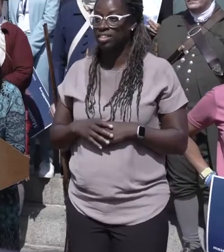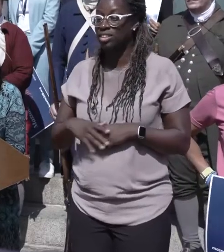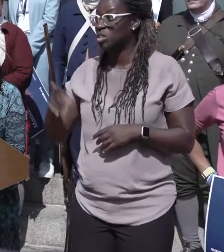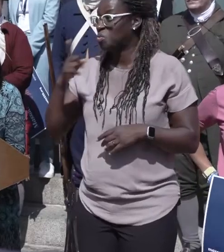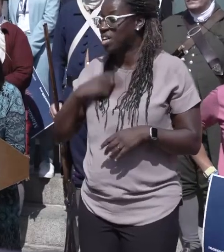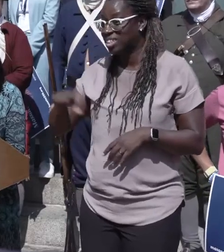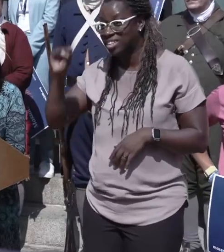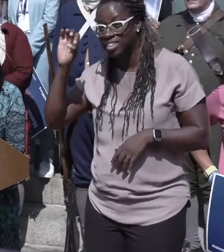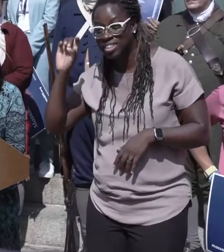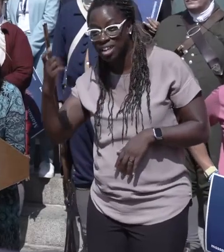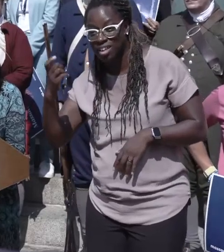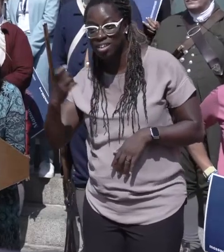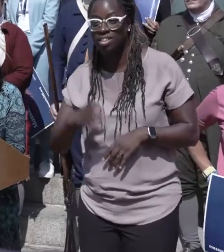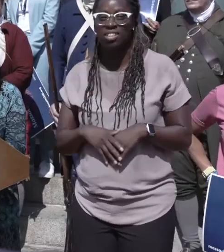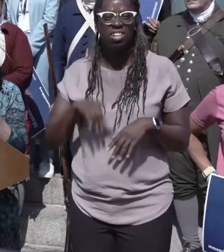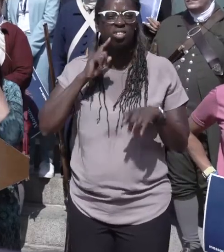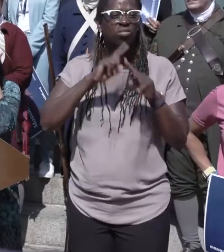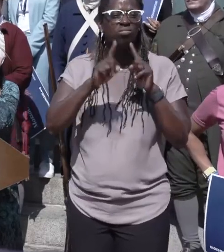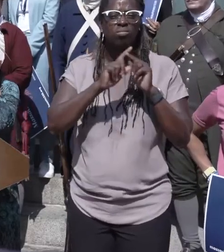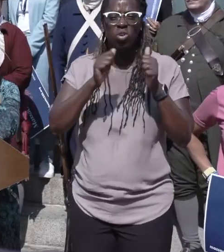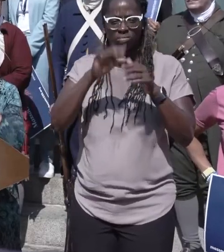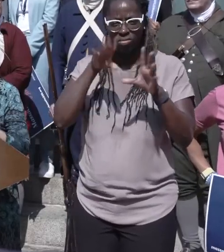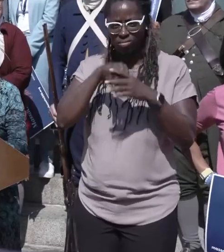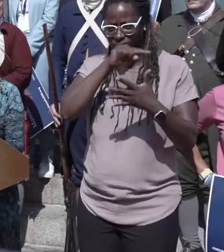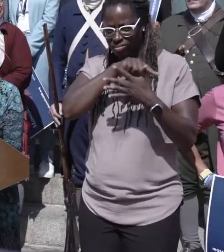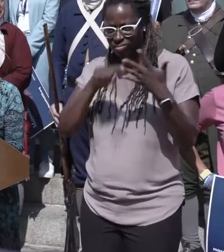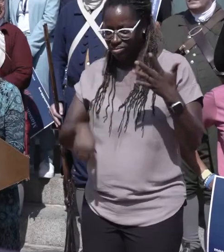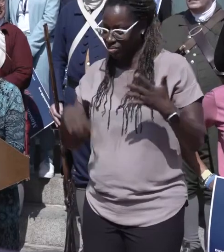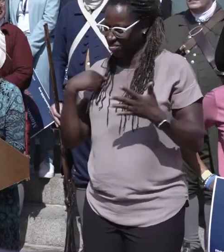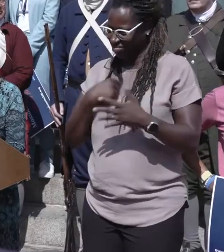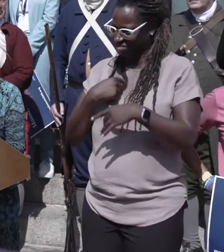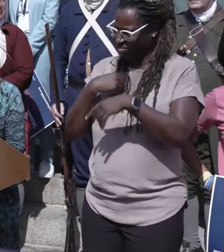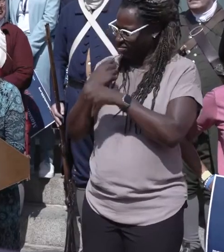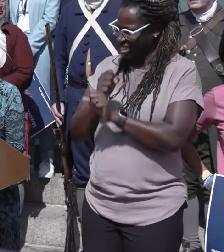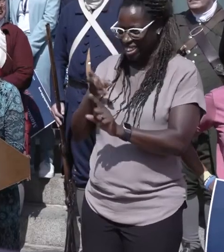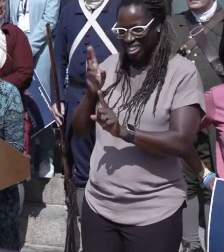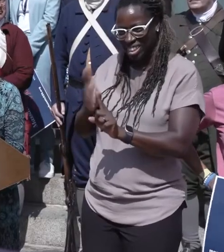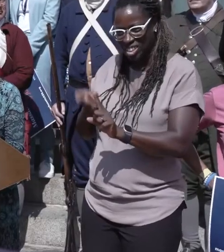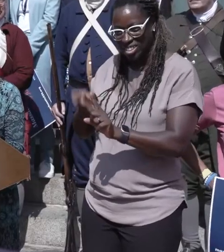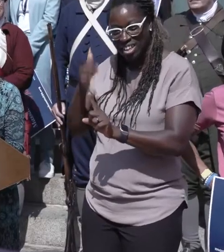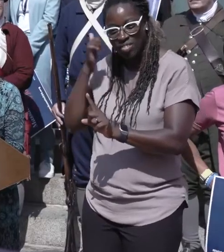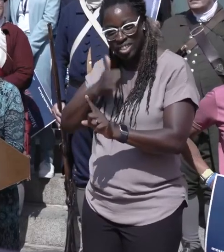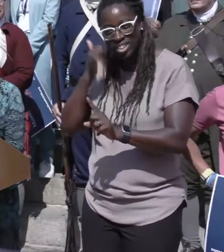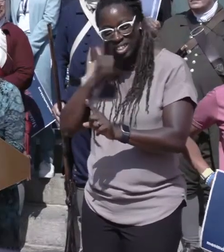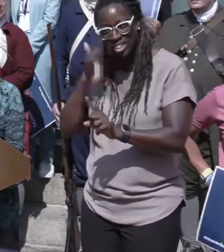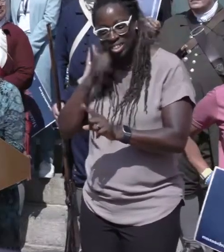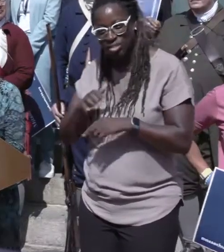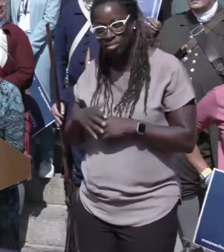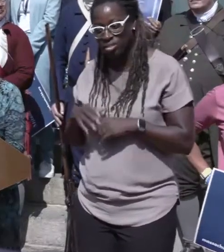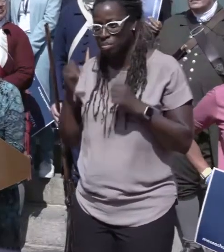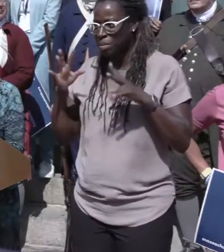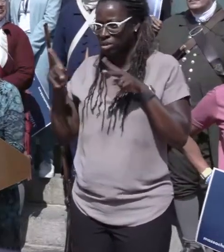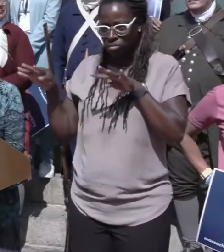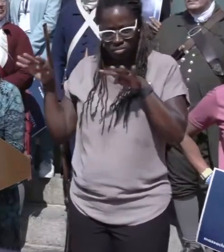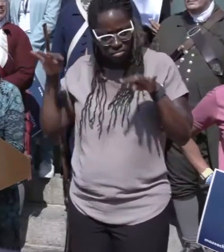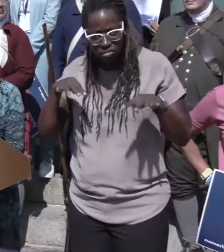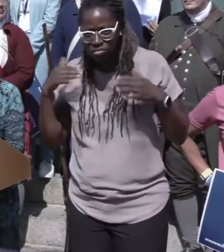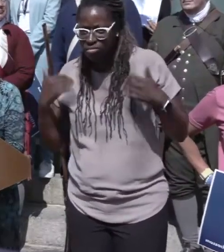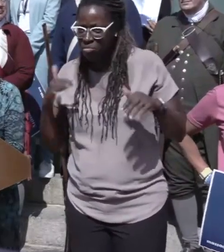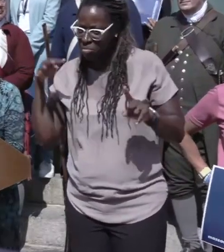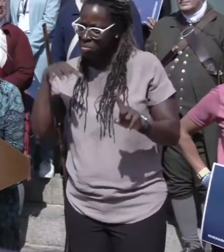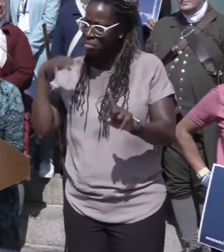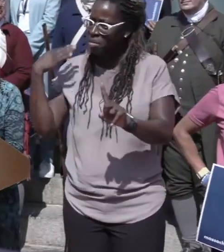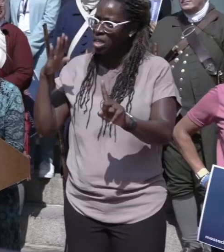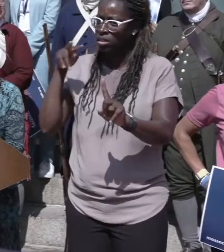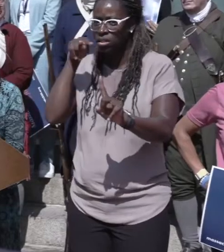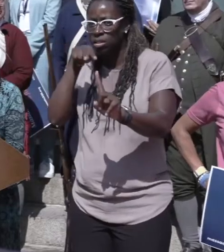history is a matter of course. So with millions of eyes on us, as we host these celebrations and welcome the tall ships and the World Cup